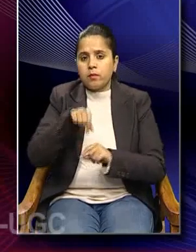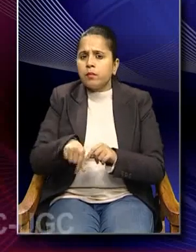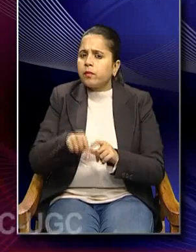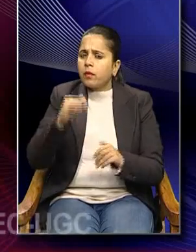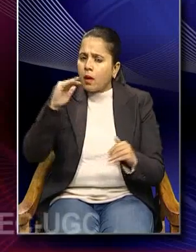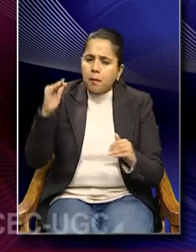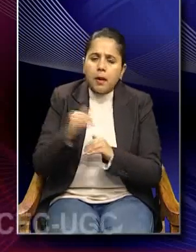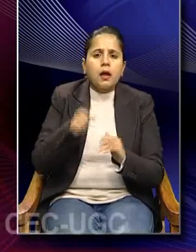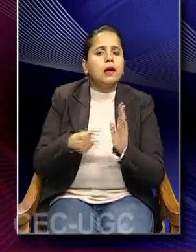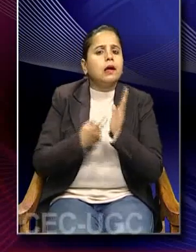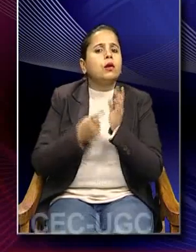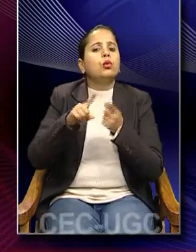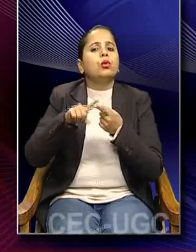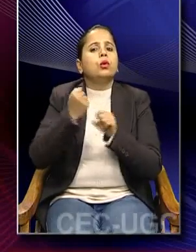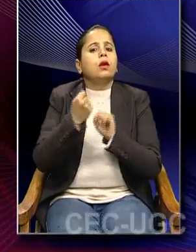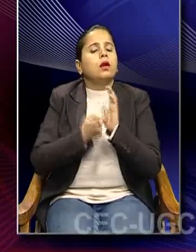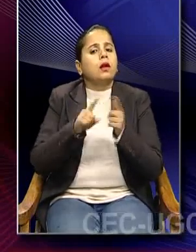is a concept that is